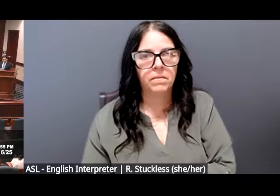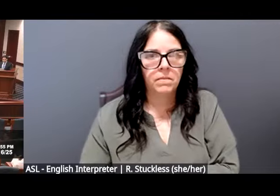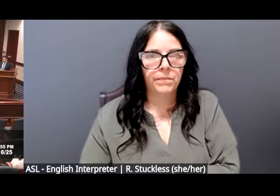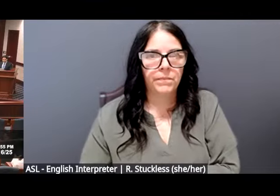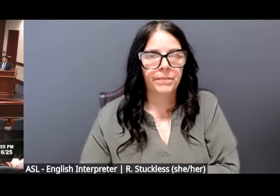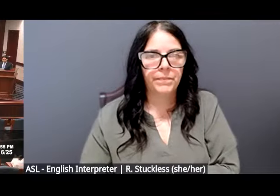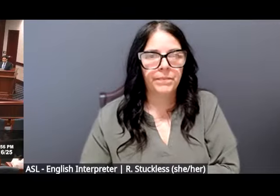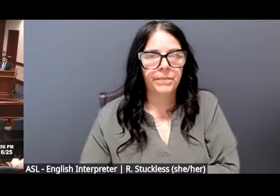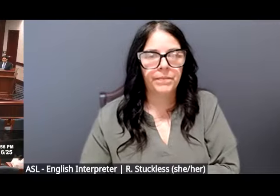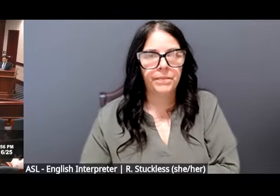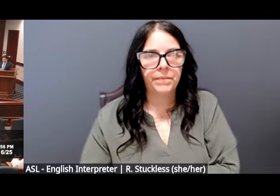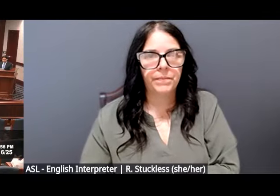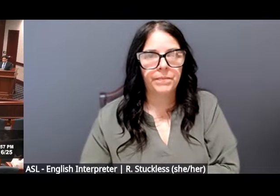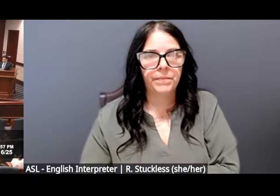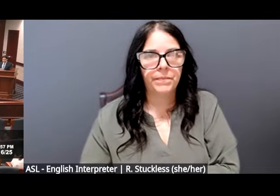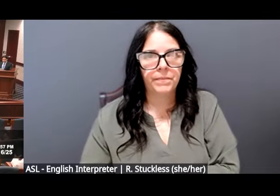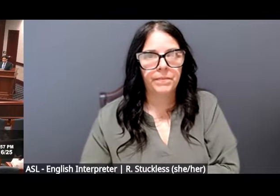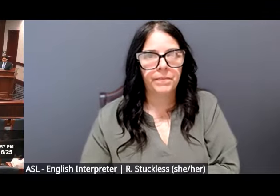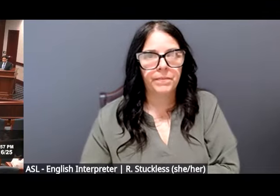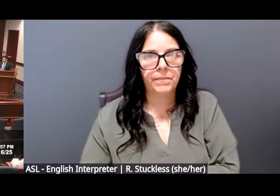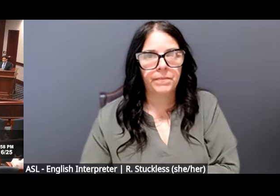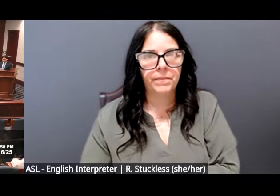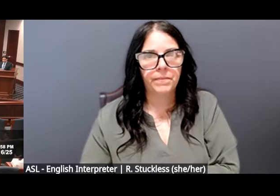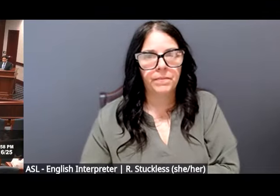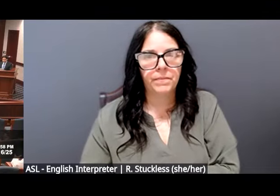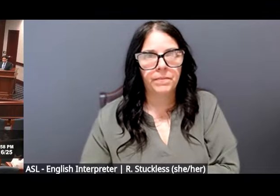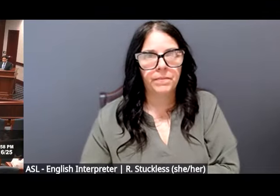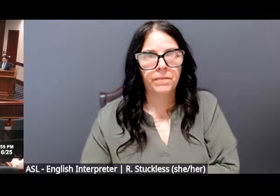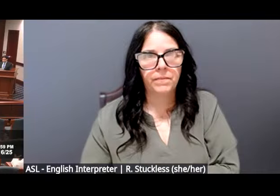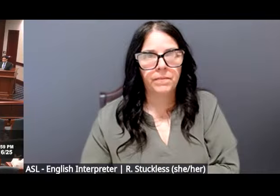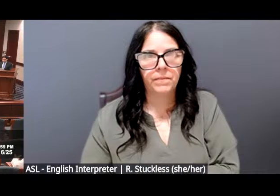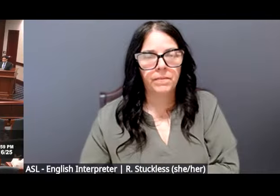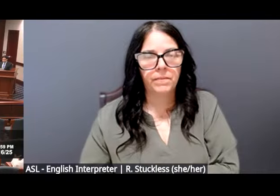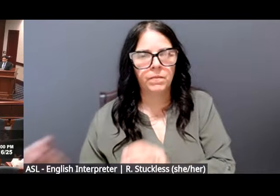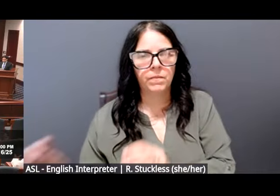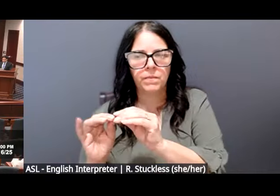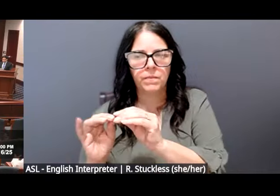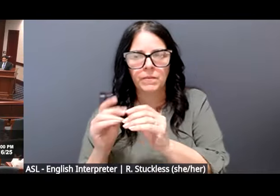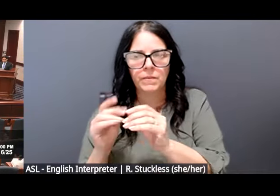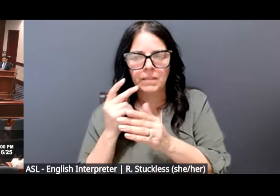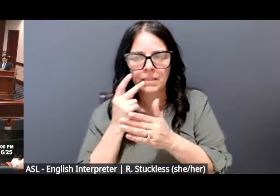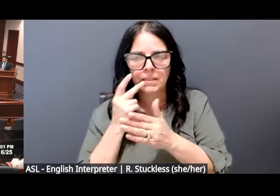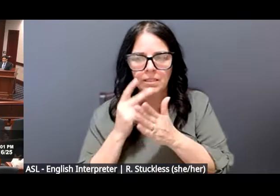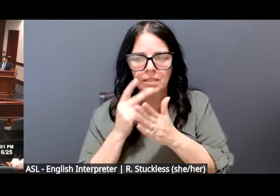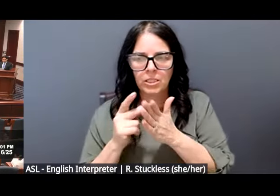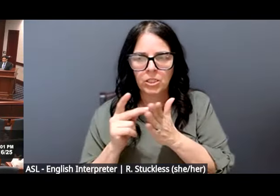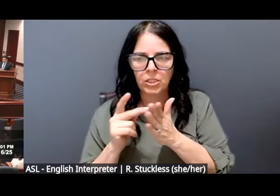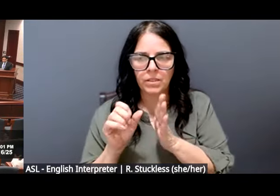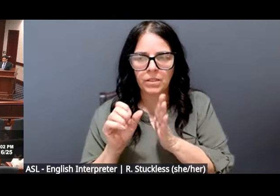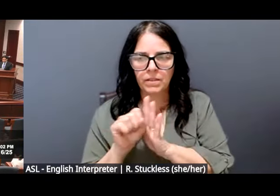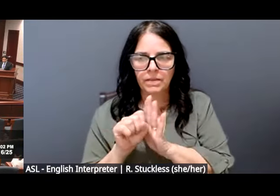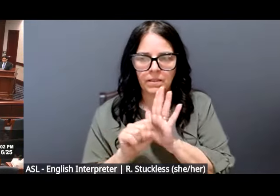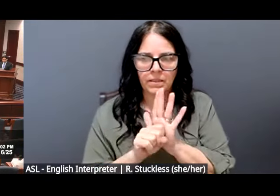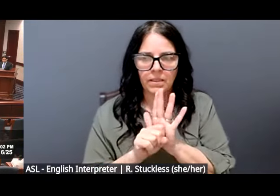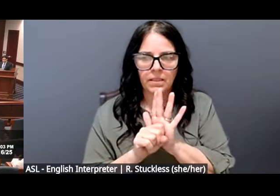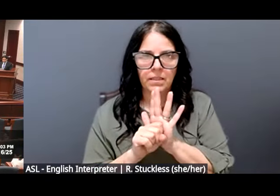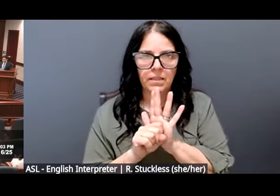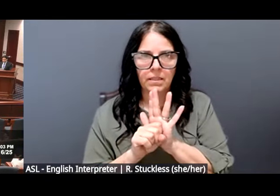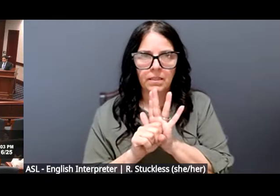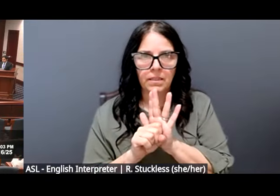What is it? What if you did Secretary of State, state and local, verify, the state and local